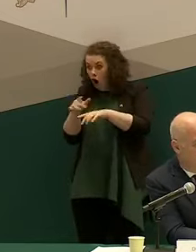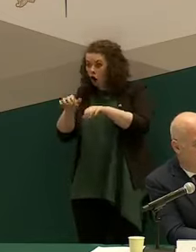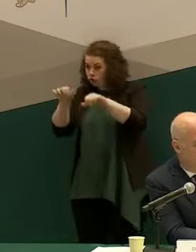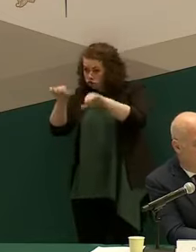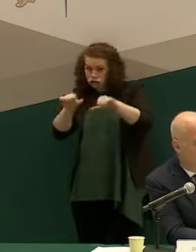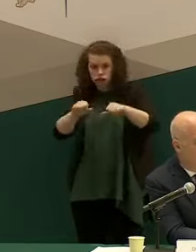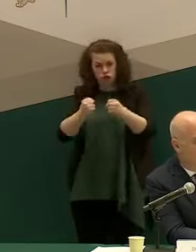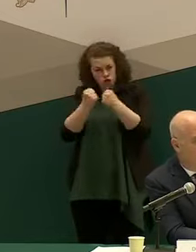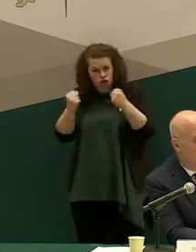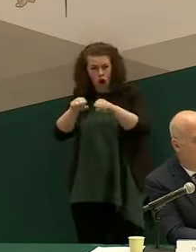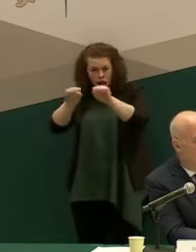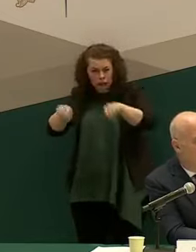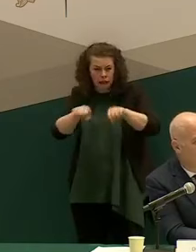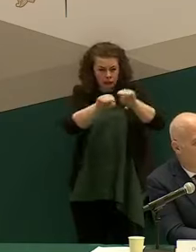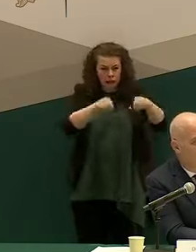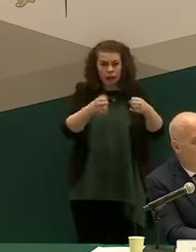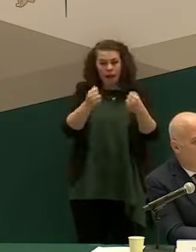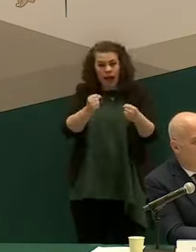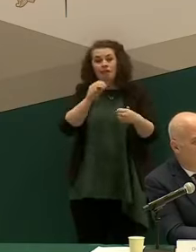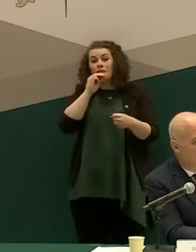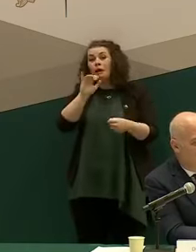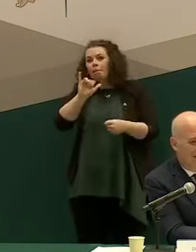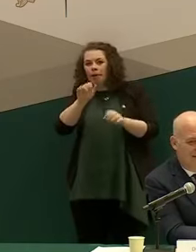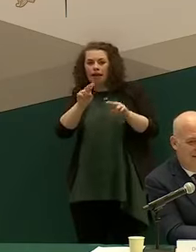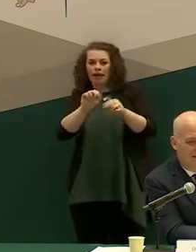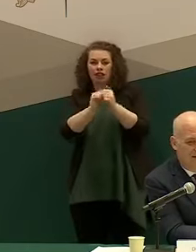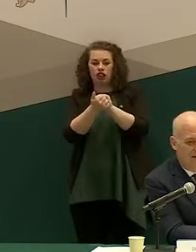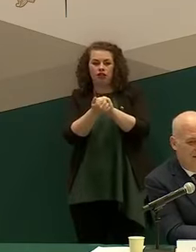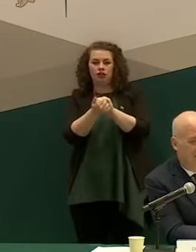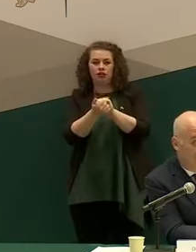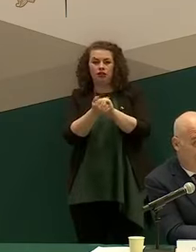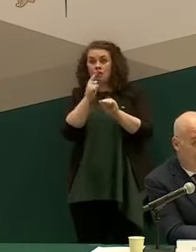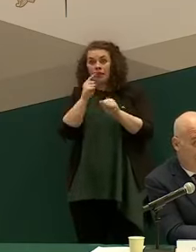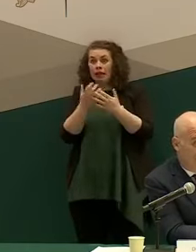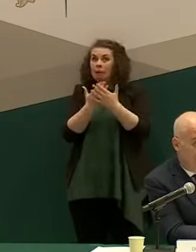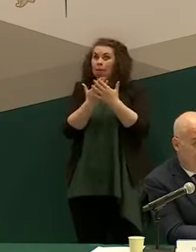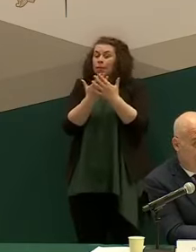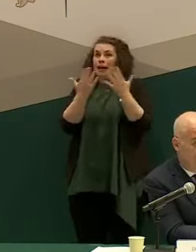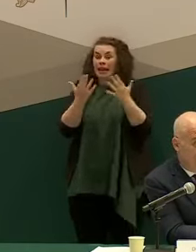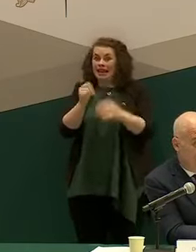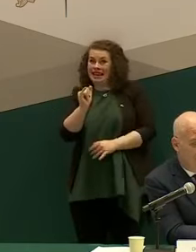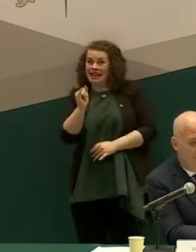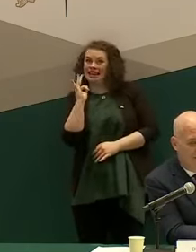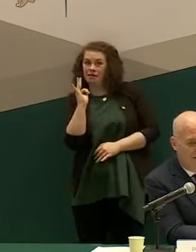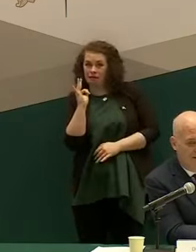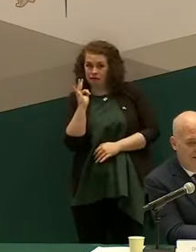arise next week. But there's no givens about either that will happen at that time,